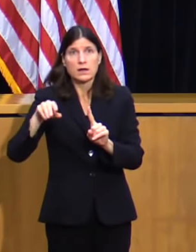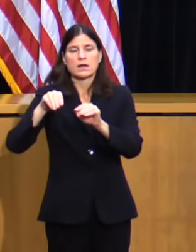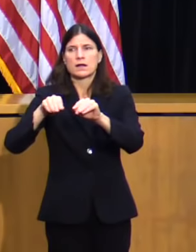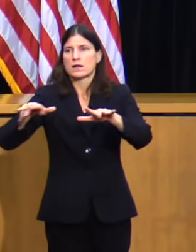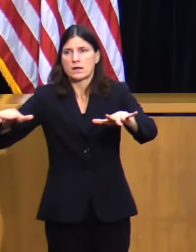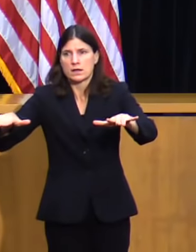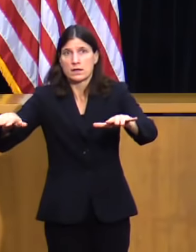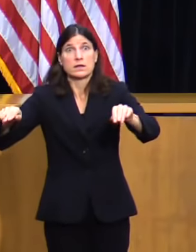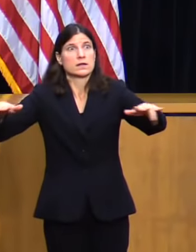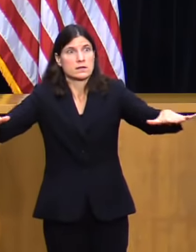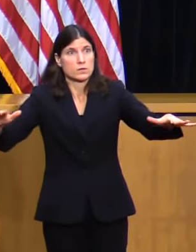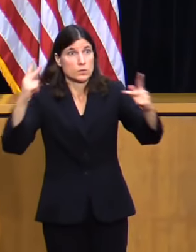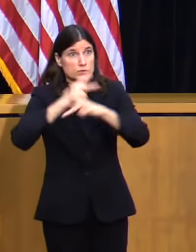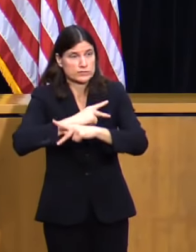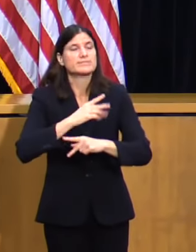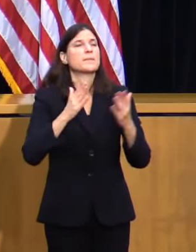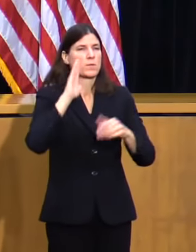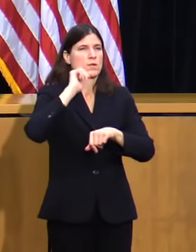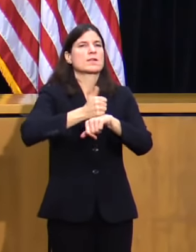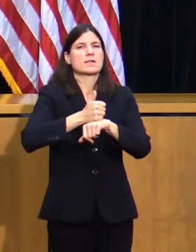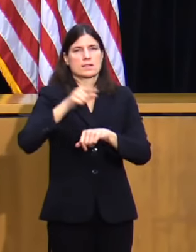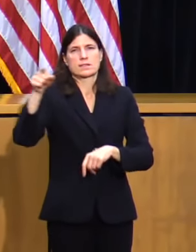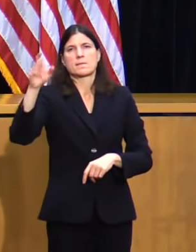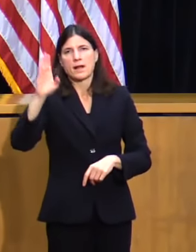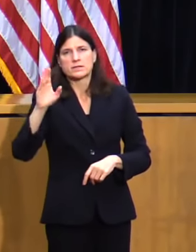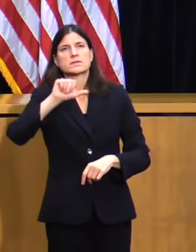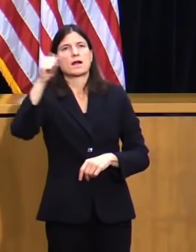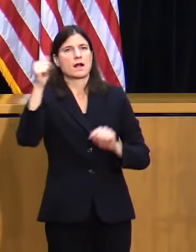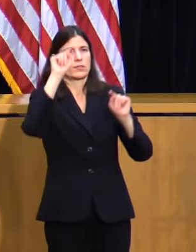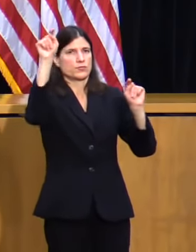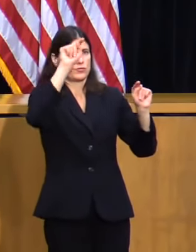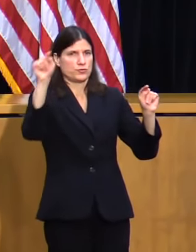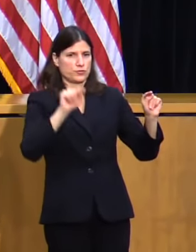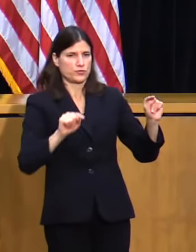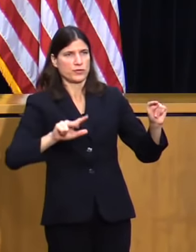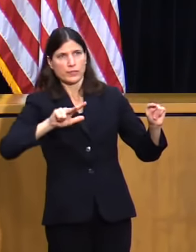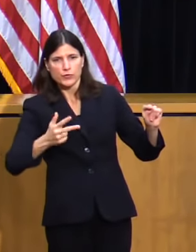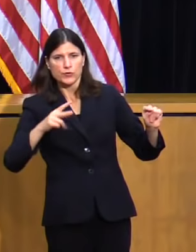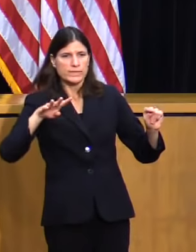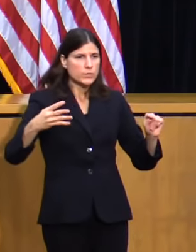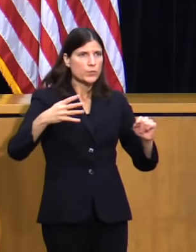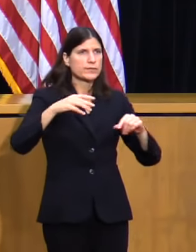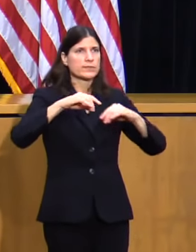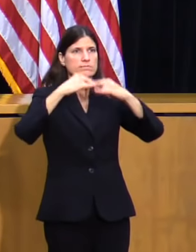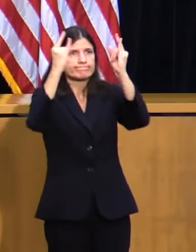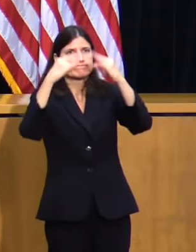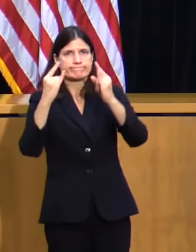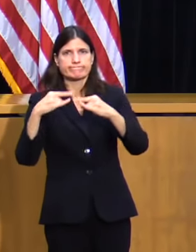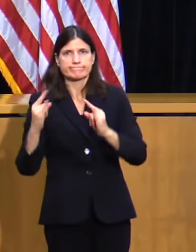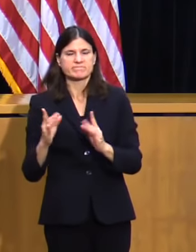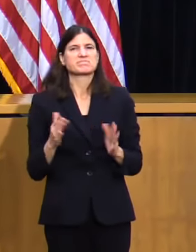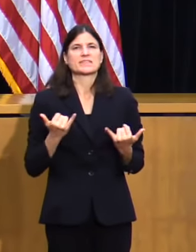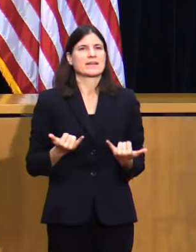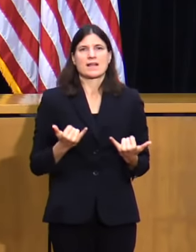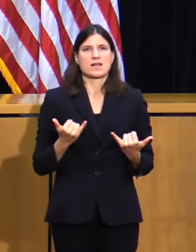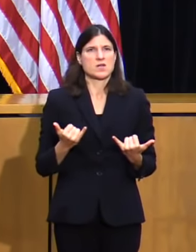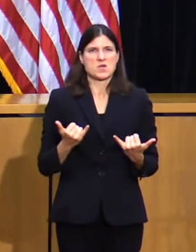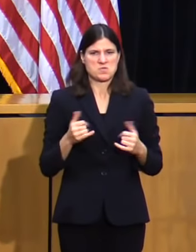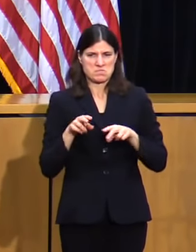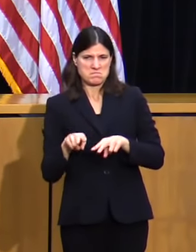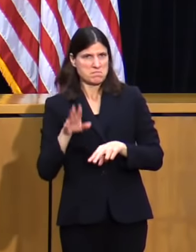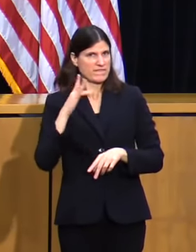sponsored, we have point-of-care testing devices right there that are actively being tested, the self-administrated nasal swab. And if you